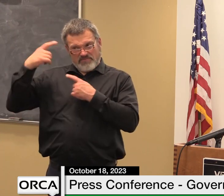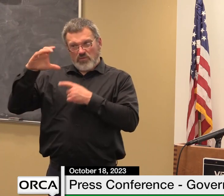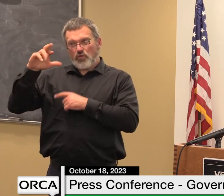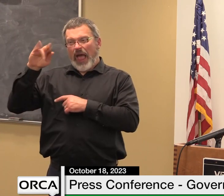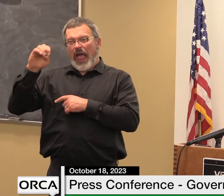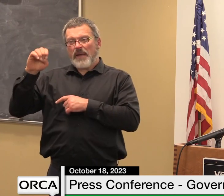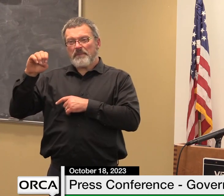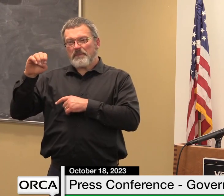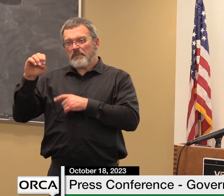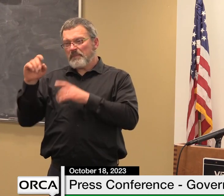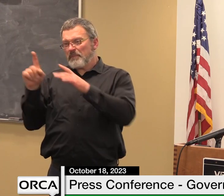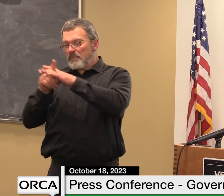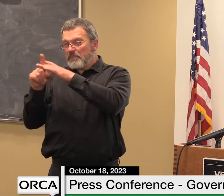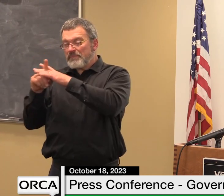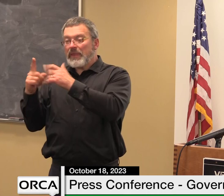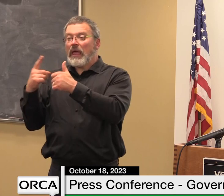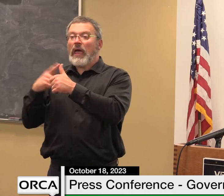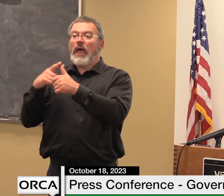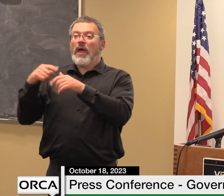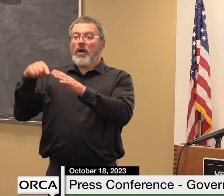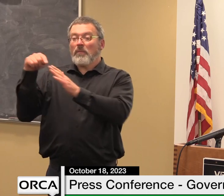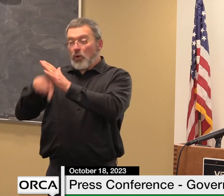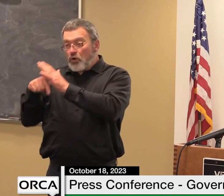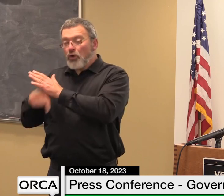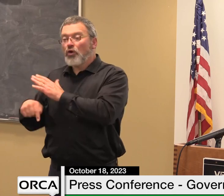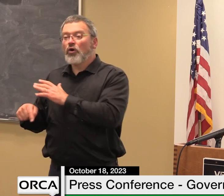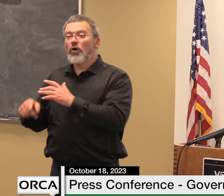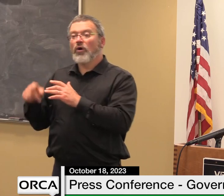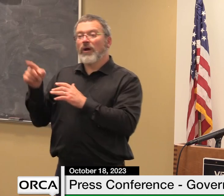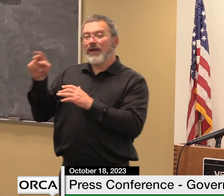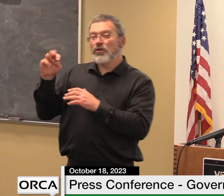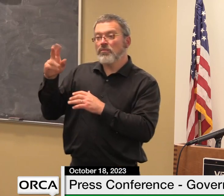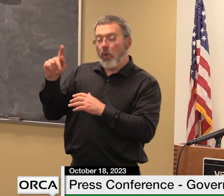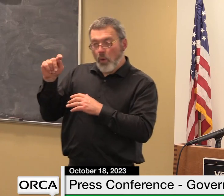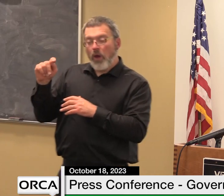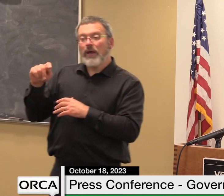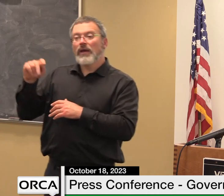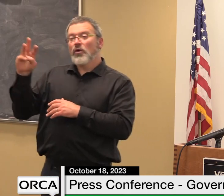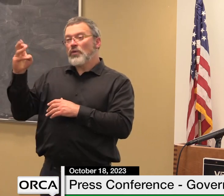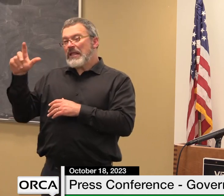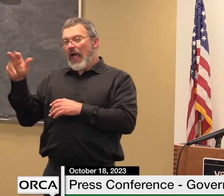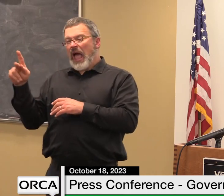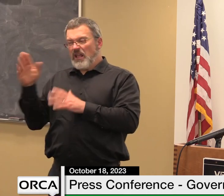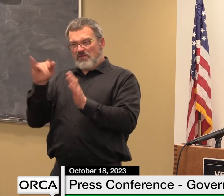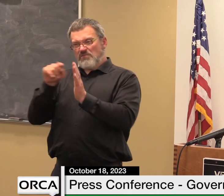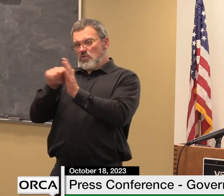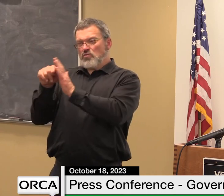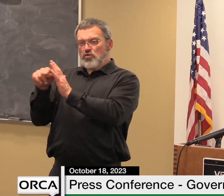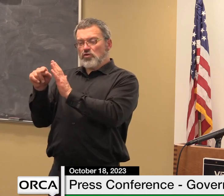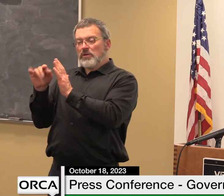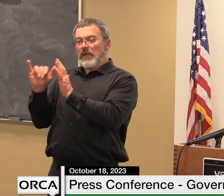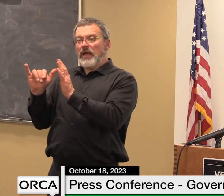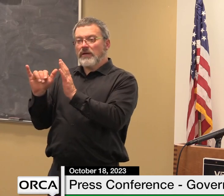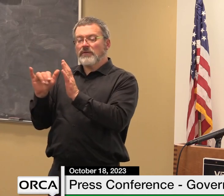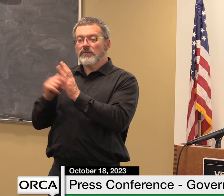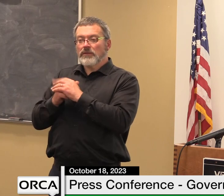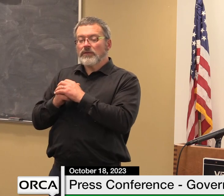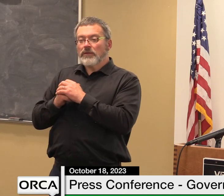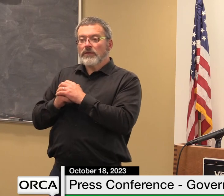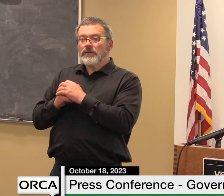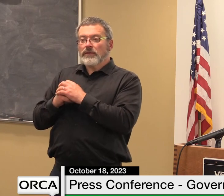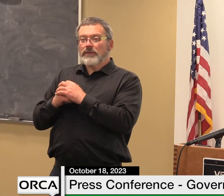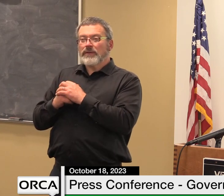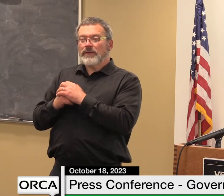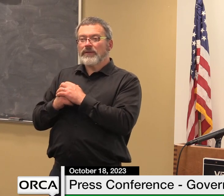of homicides, one in Newport Town and one in Wheelock. Excuse me, not homicides, special deaths, I stand corrected. Could